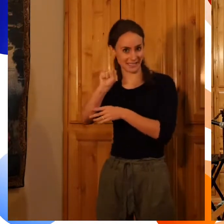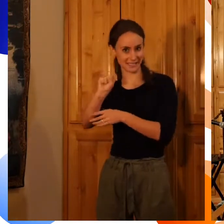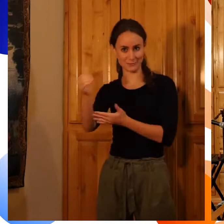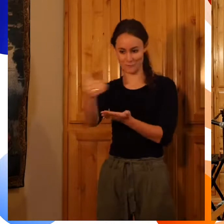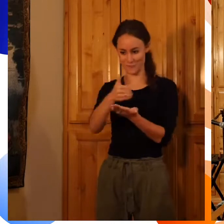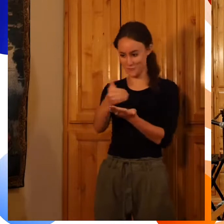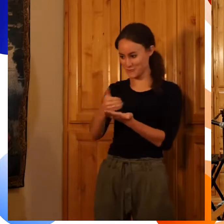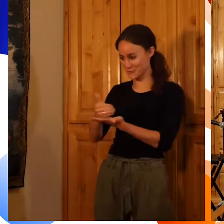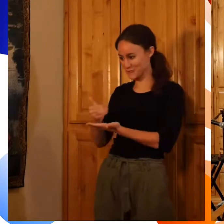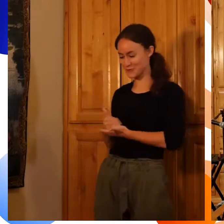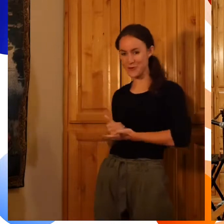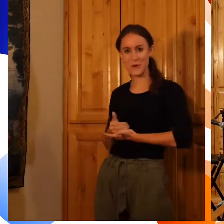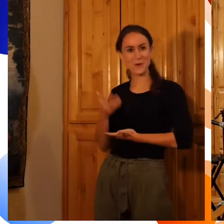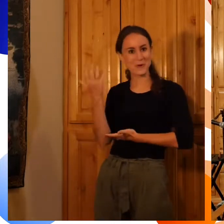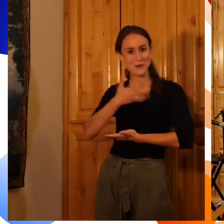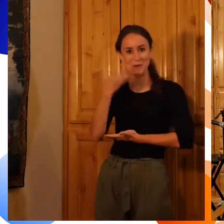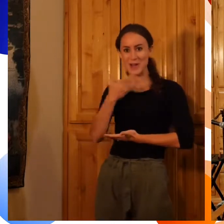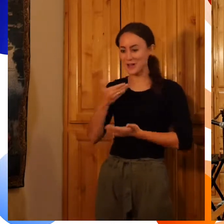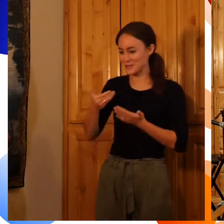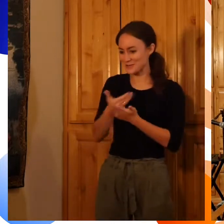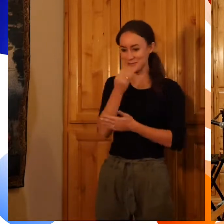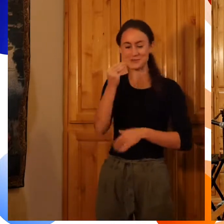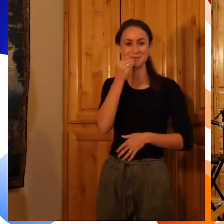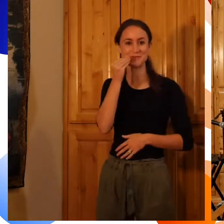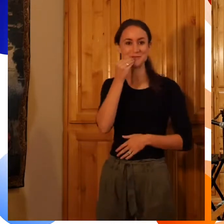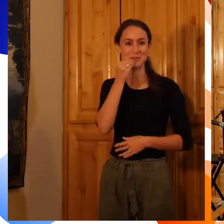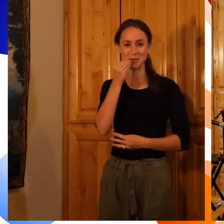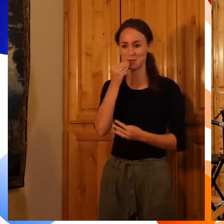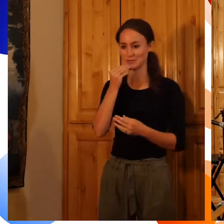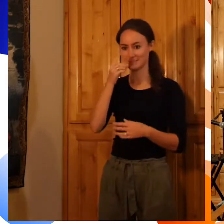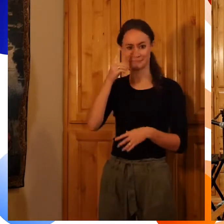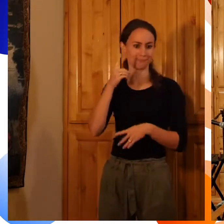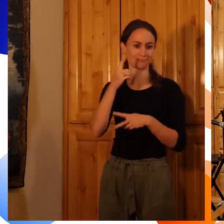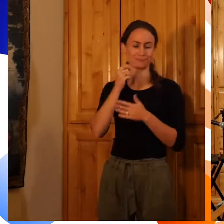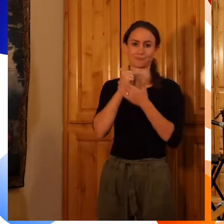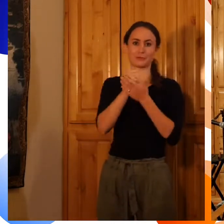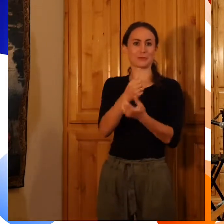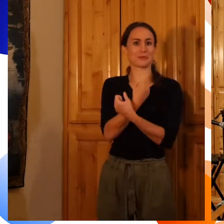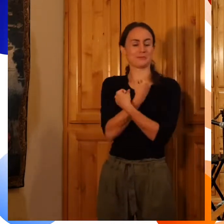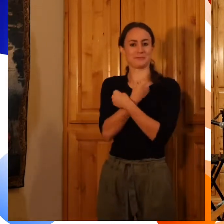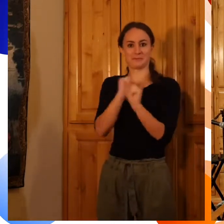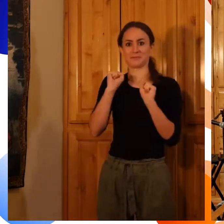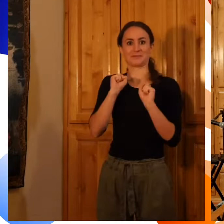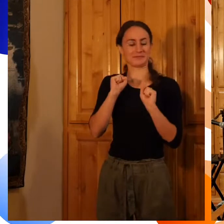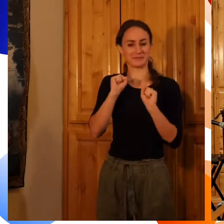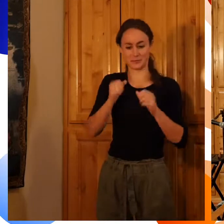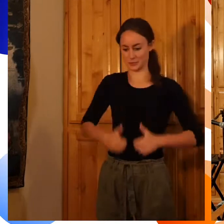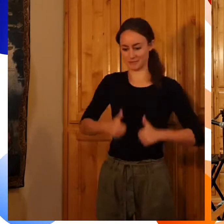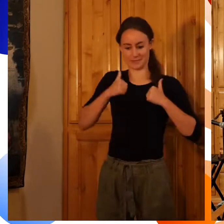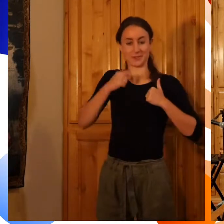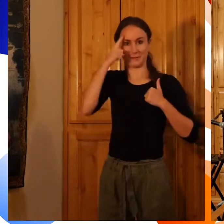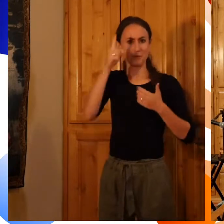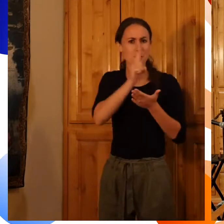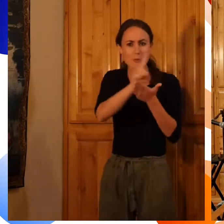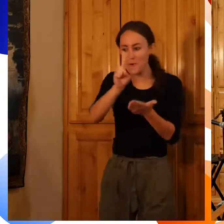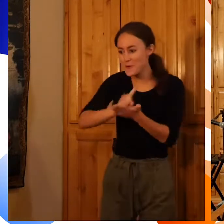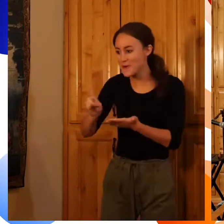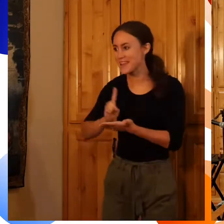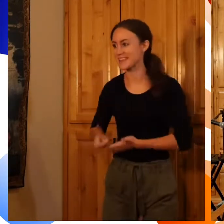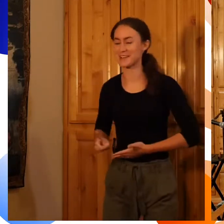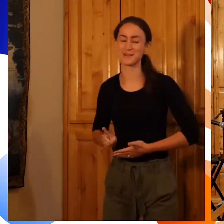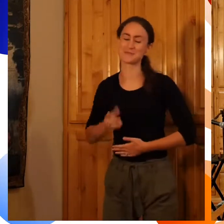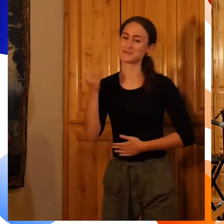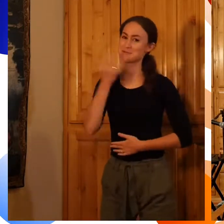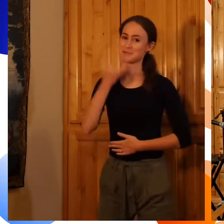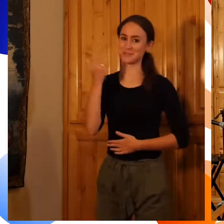for weeks, and new tin sheets to make new things out of. Well, he packed up his cart and pulled it by the handles out